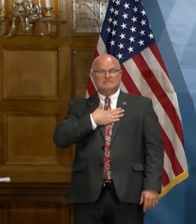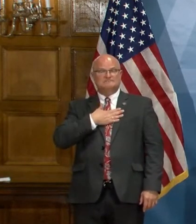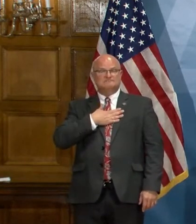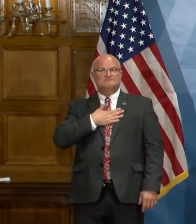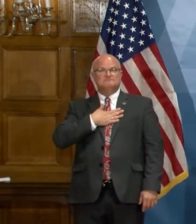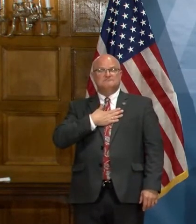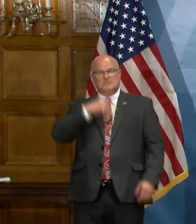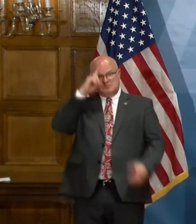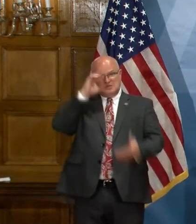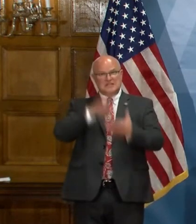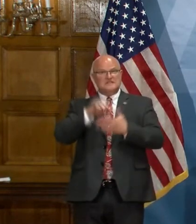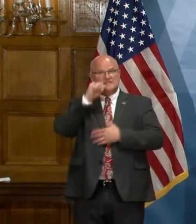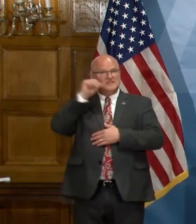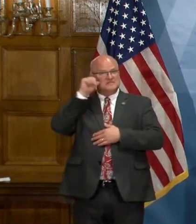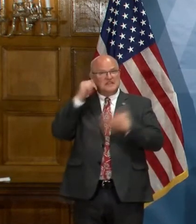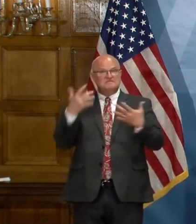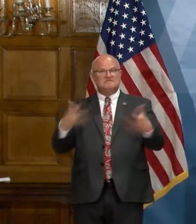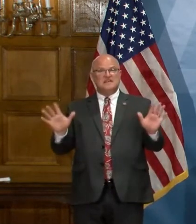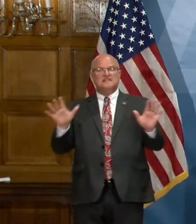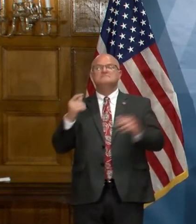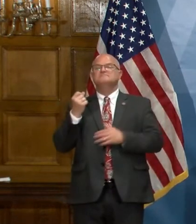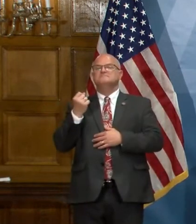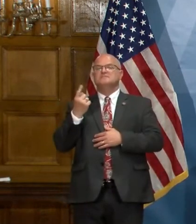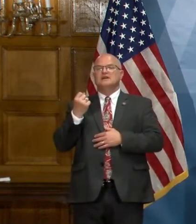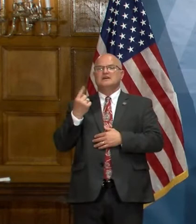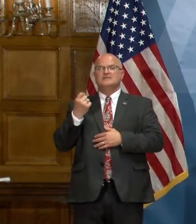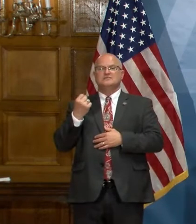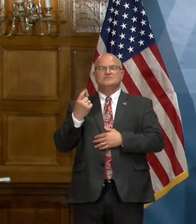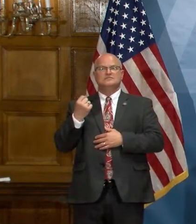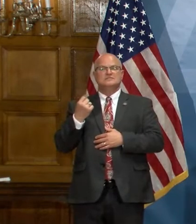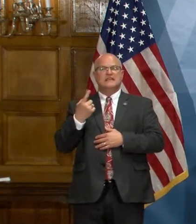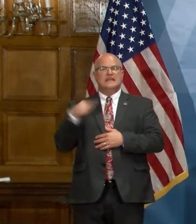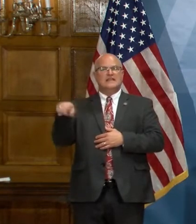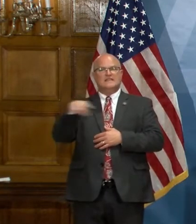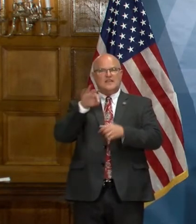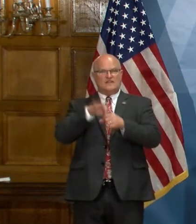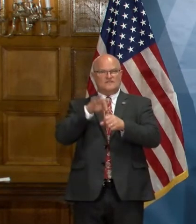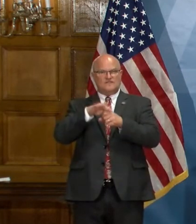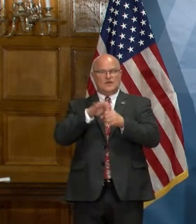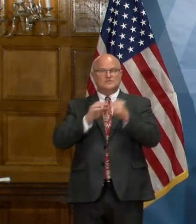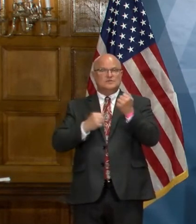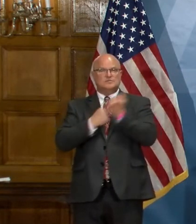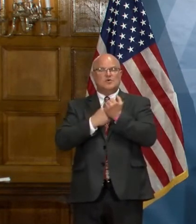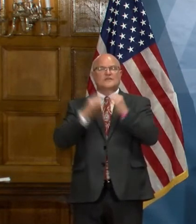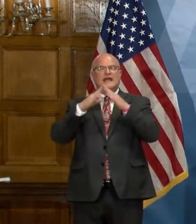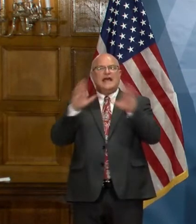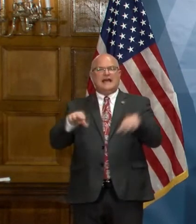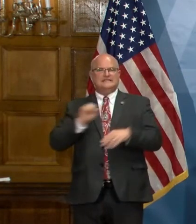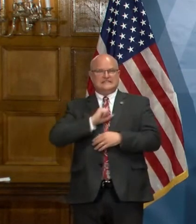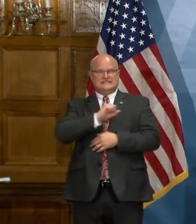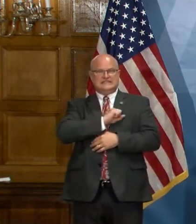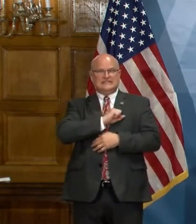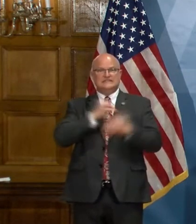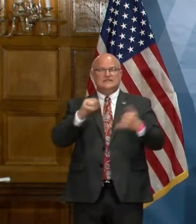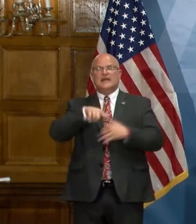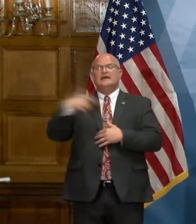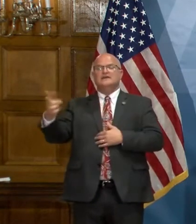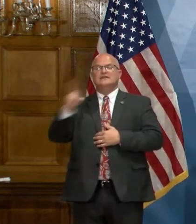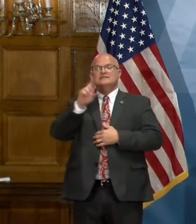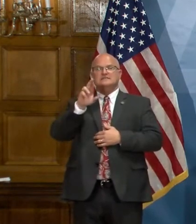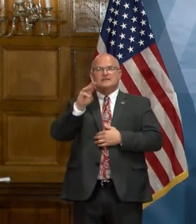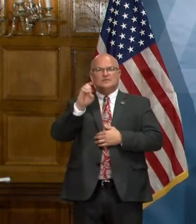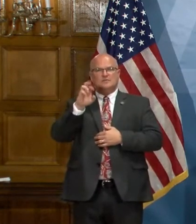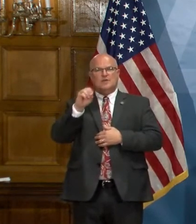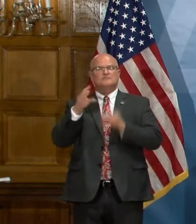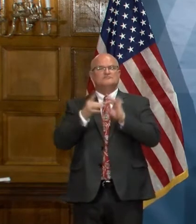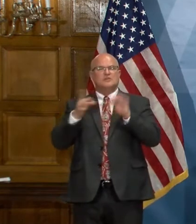belief yesterday, and I understand their vote and the support for it in the House and Senate. With that, Dr. Romero, do you